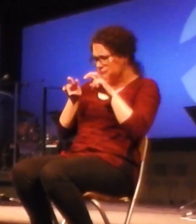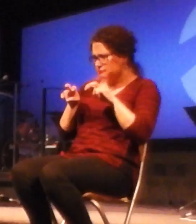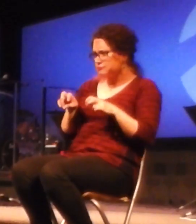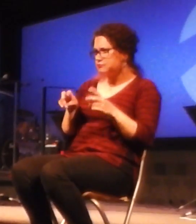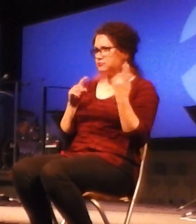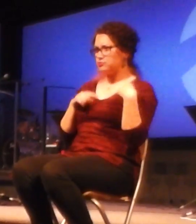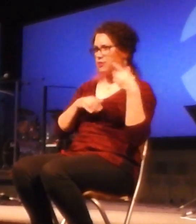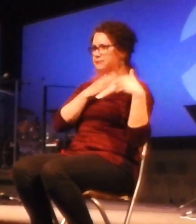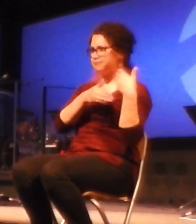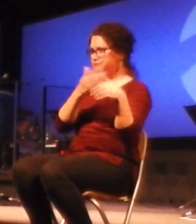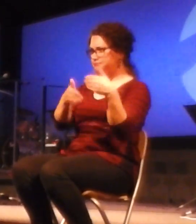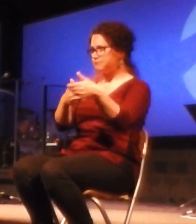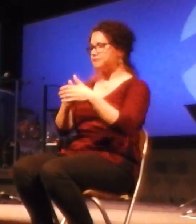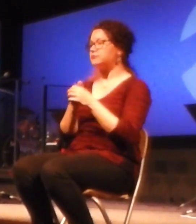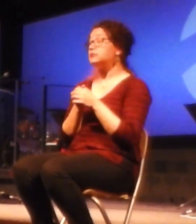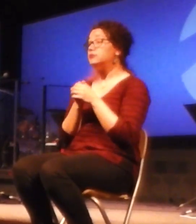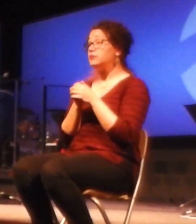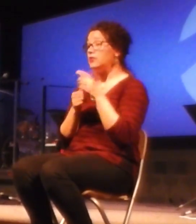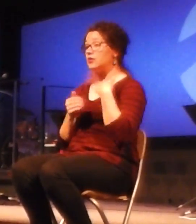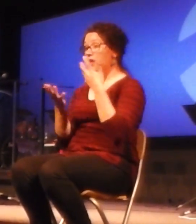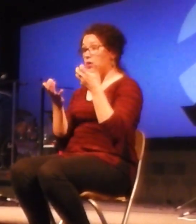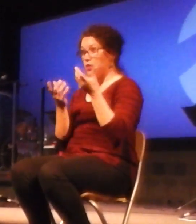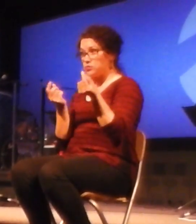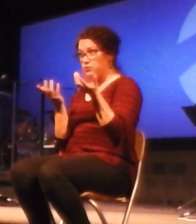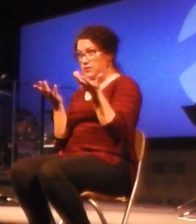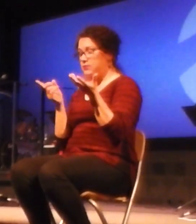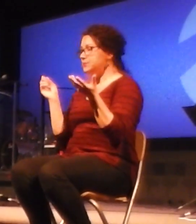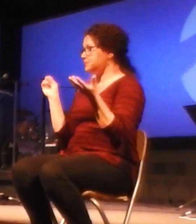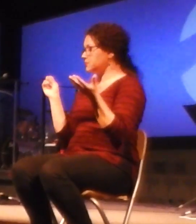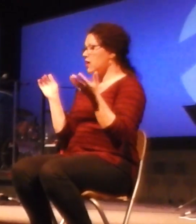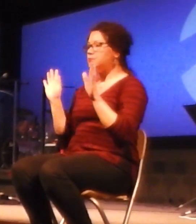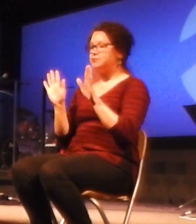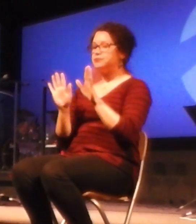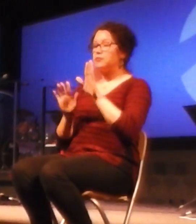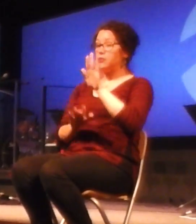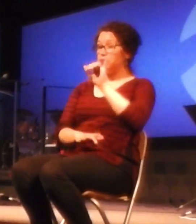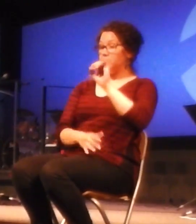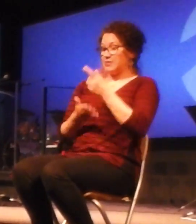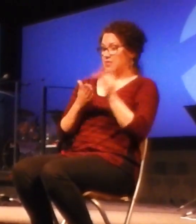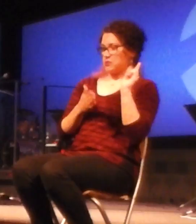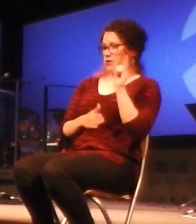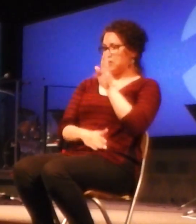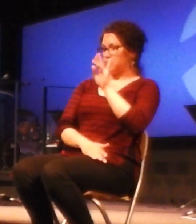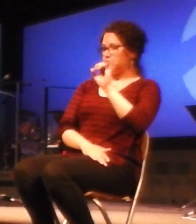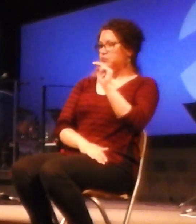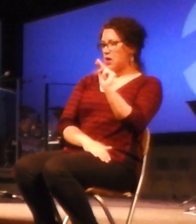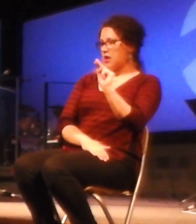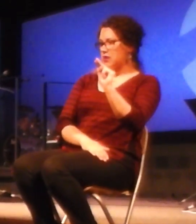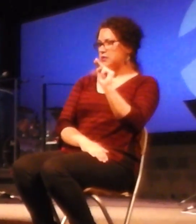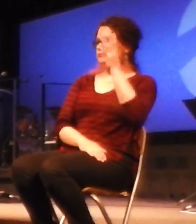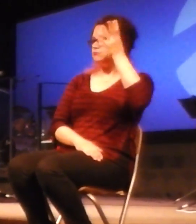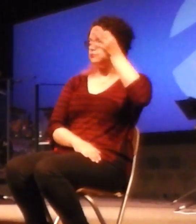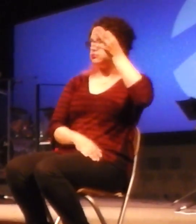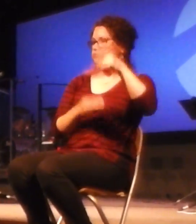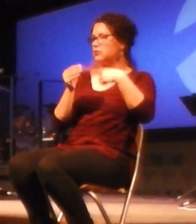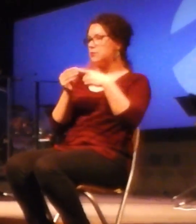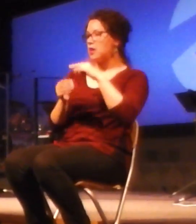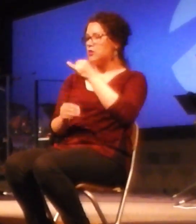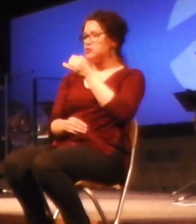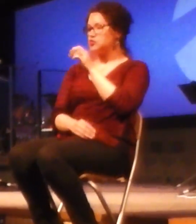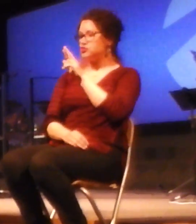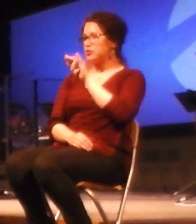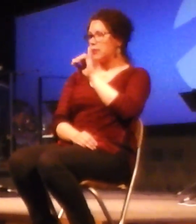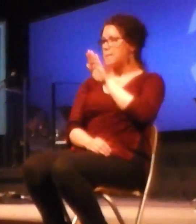And so I want to go through this. Brian talked last week about Jeremiah 29 verses 1